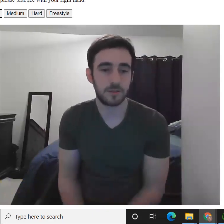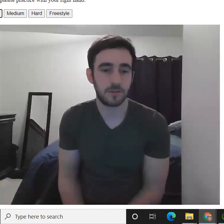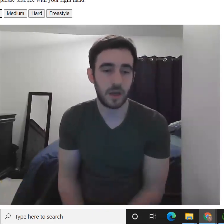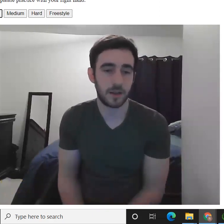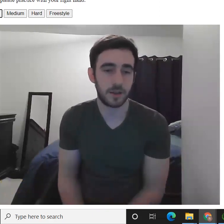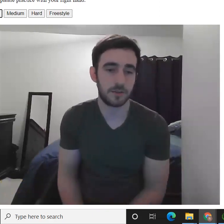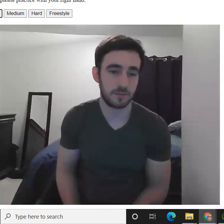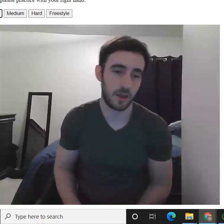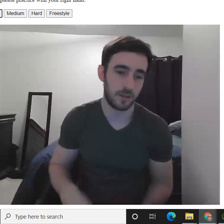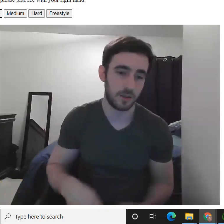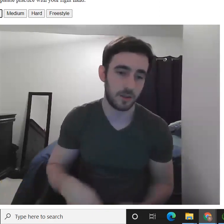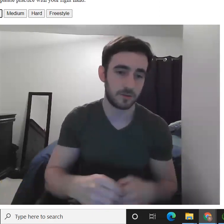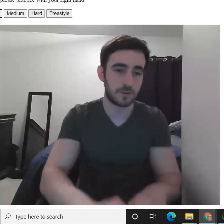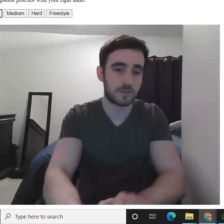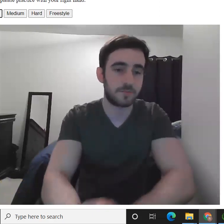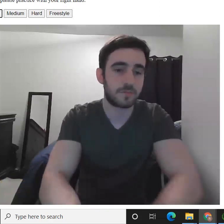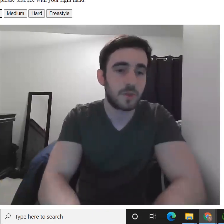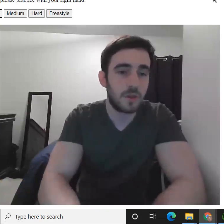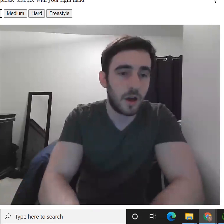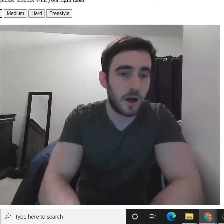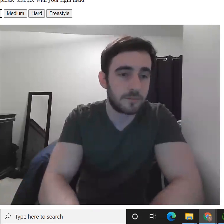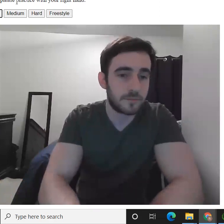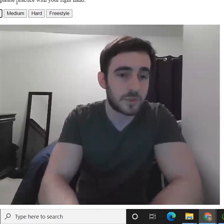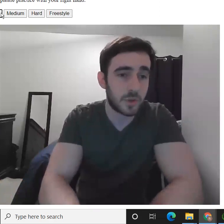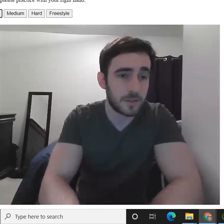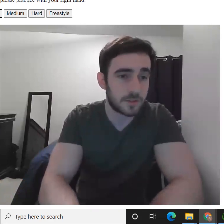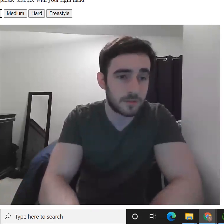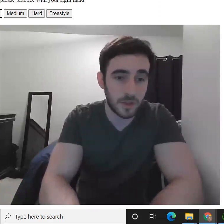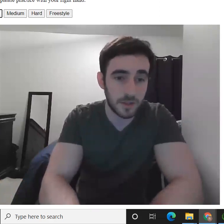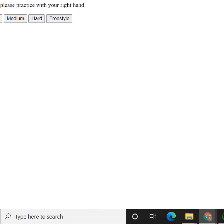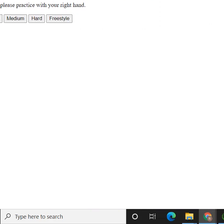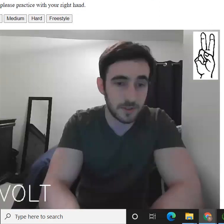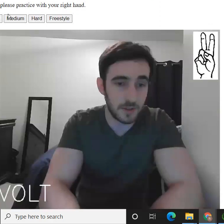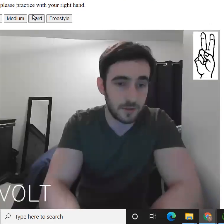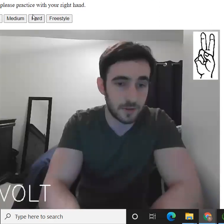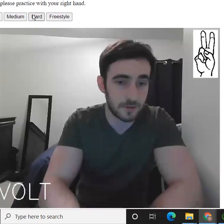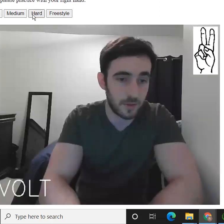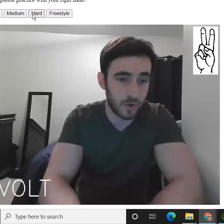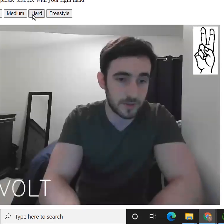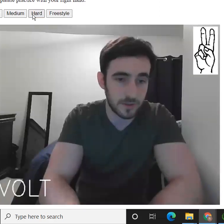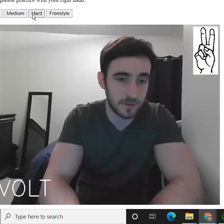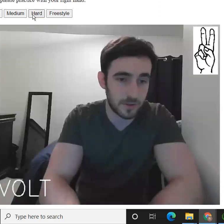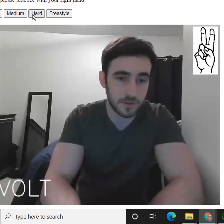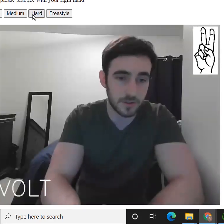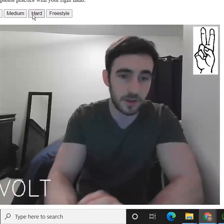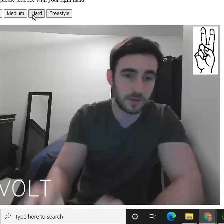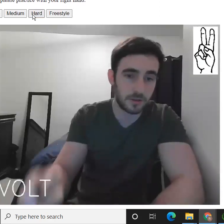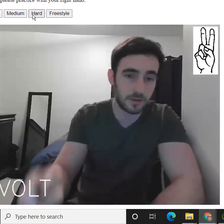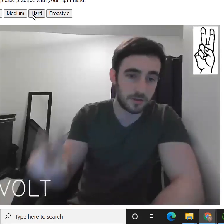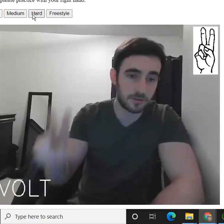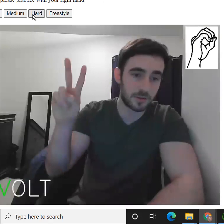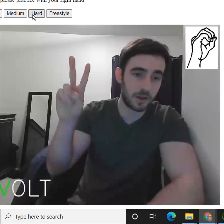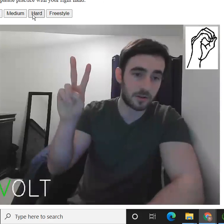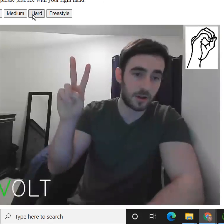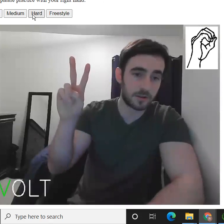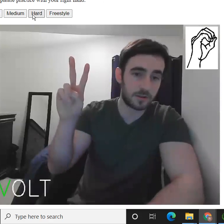hands back and then it clears. So that's basically it. You can keep practicing to your heart's content until